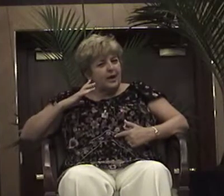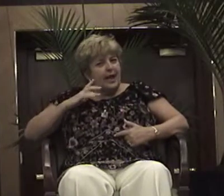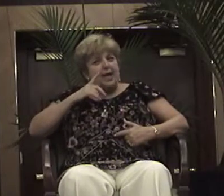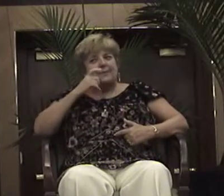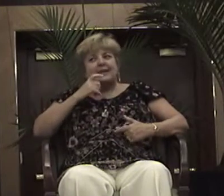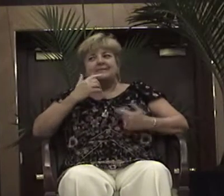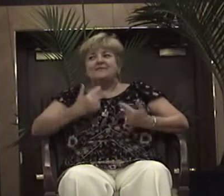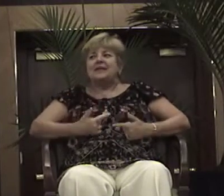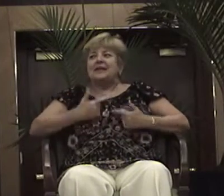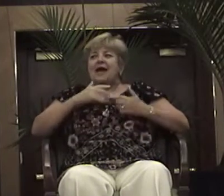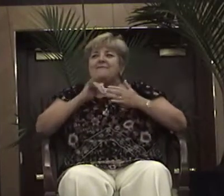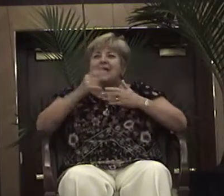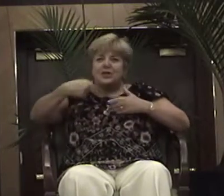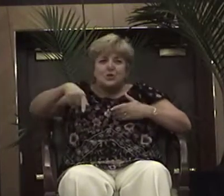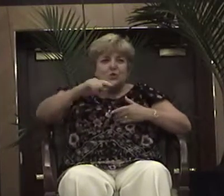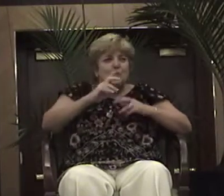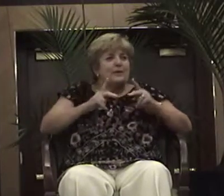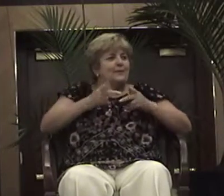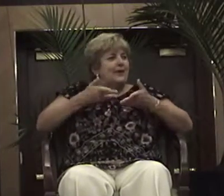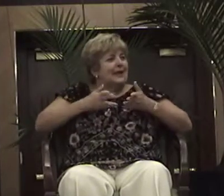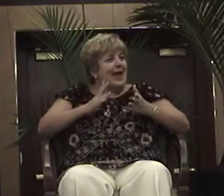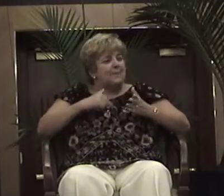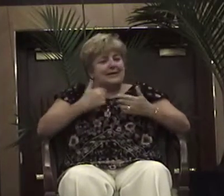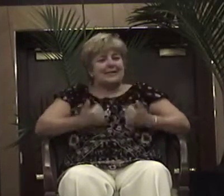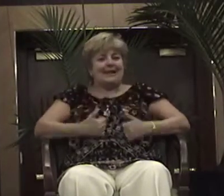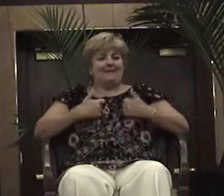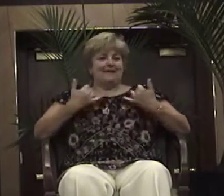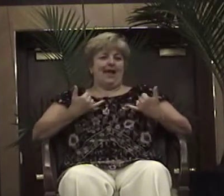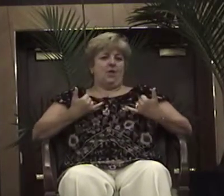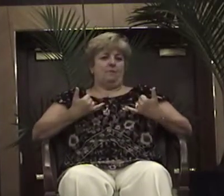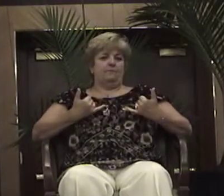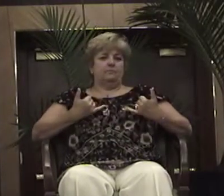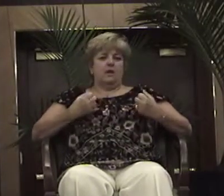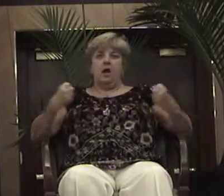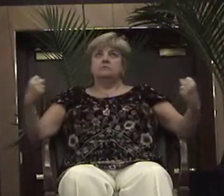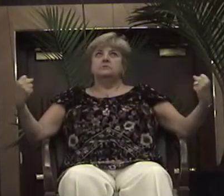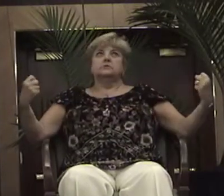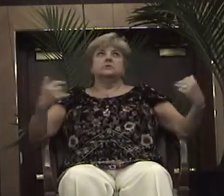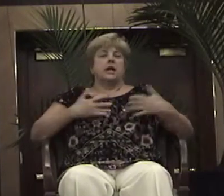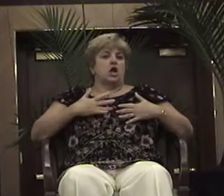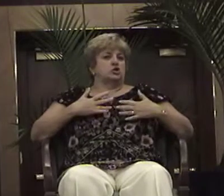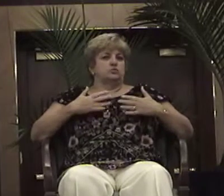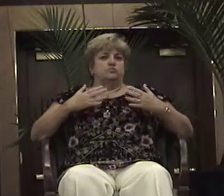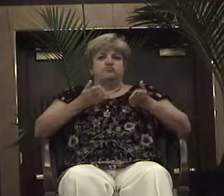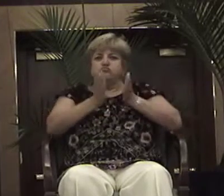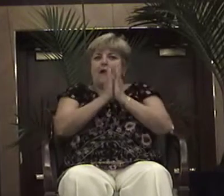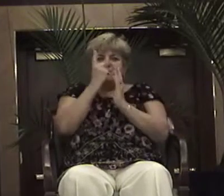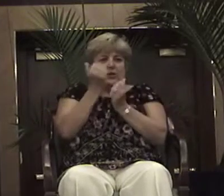today. I'm scared to pray for anything for fear of getting it.